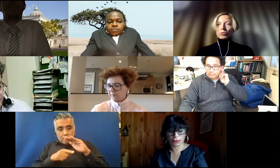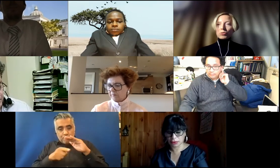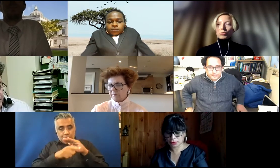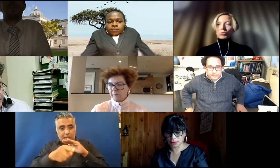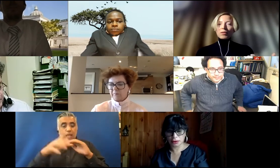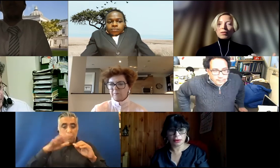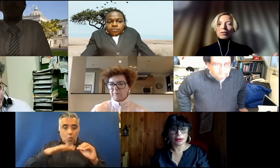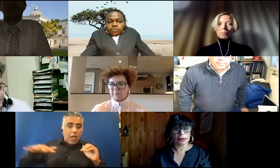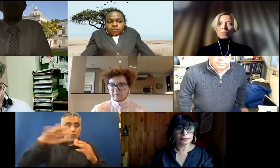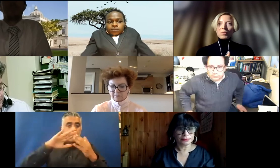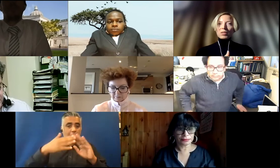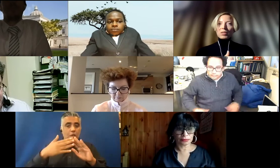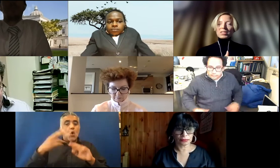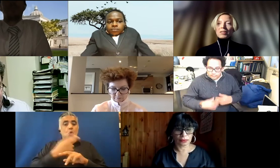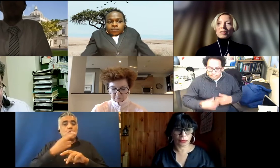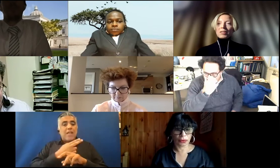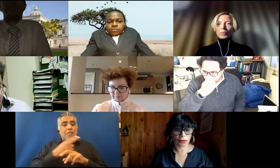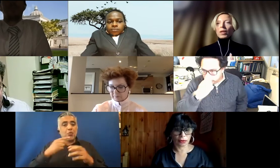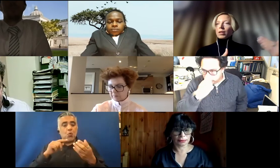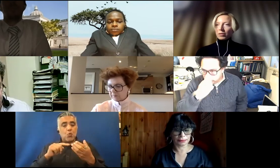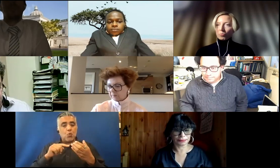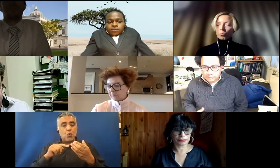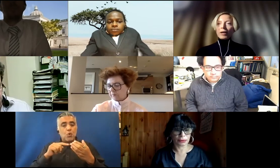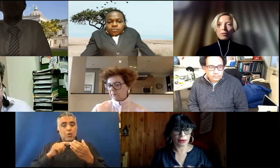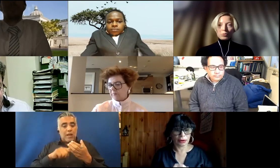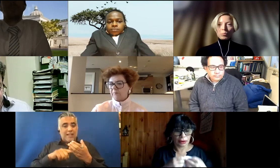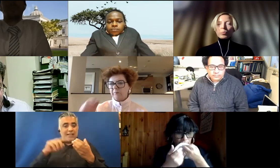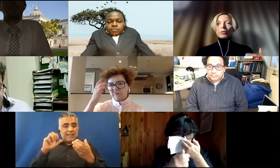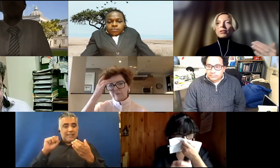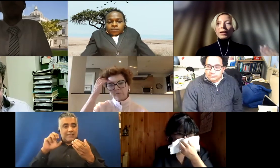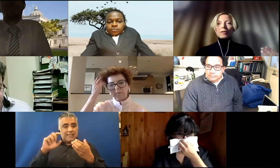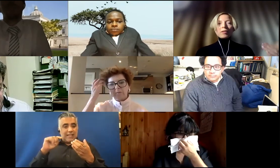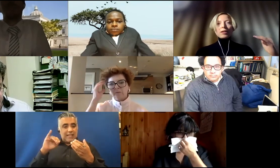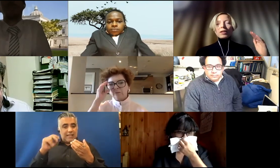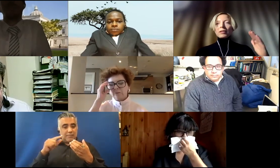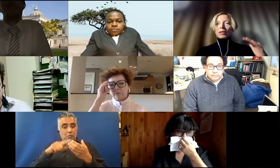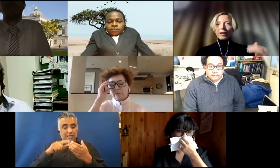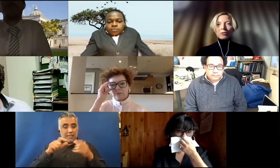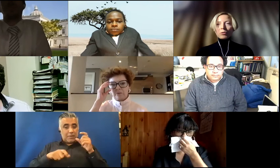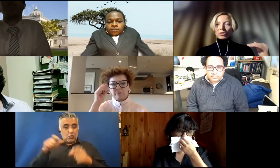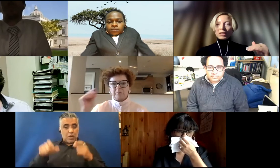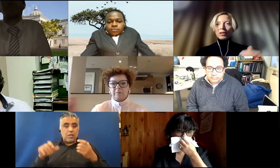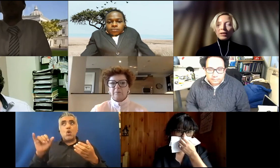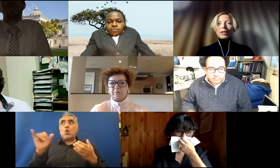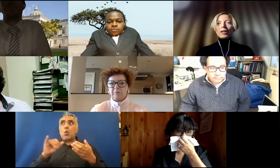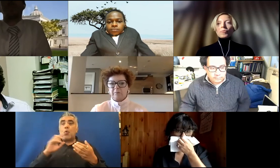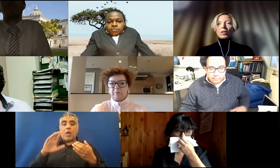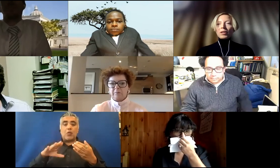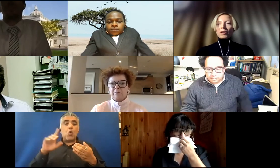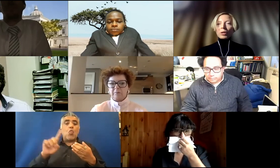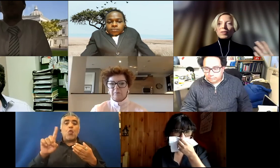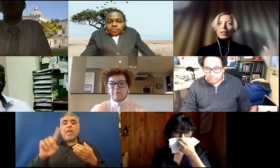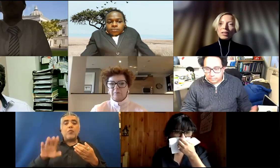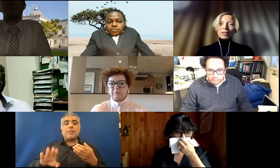city using the settings by those people, like the incline or